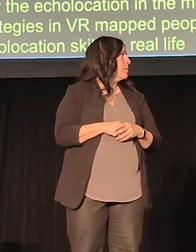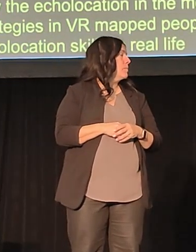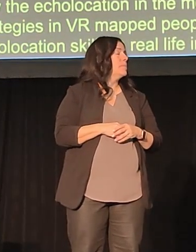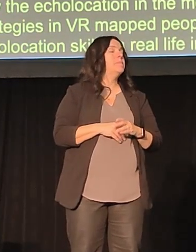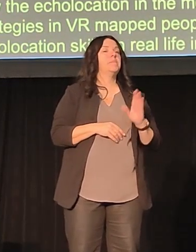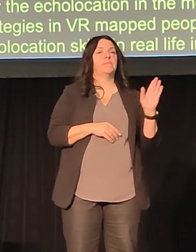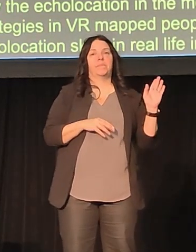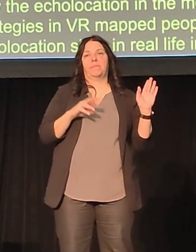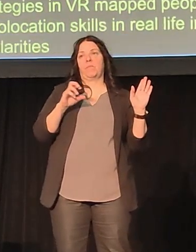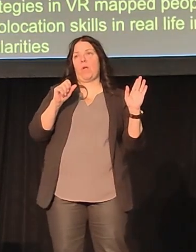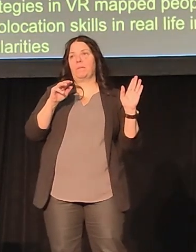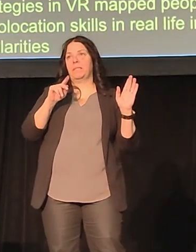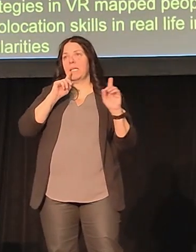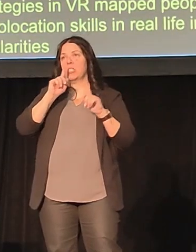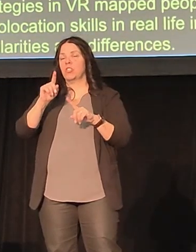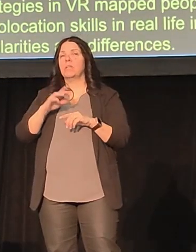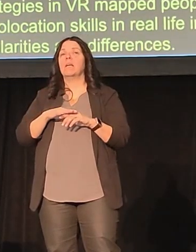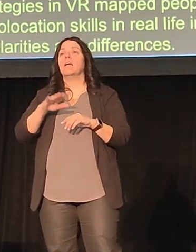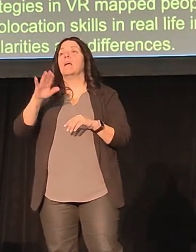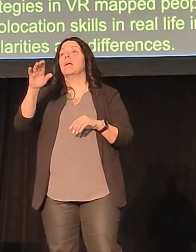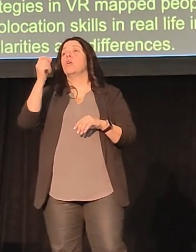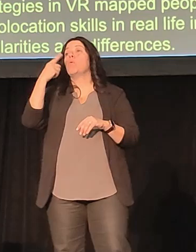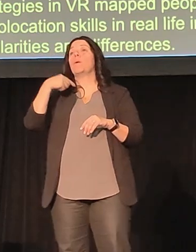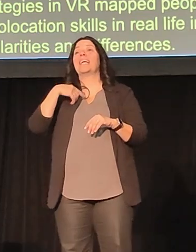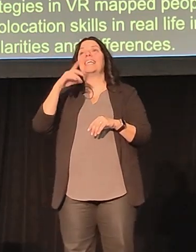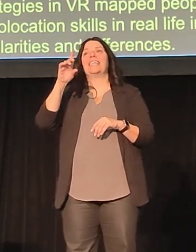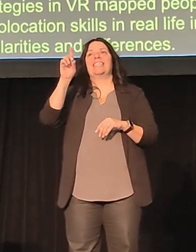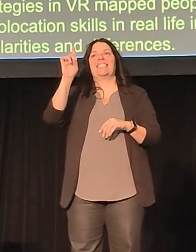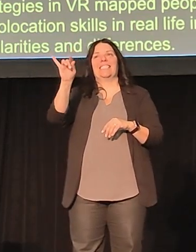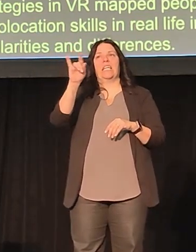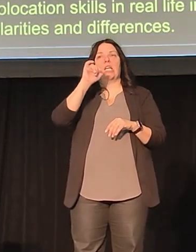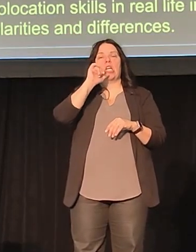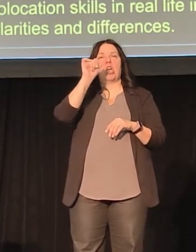Yeah, so we didn't implement it in VR.